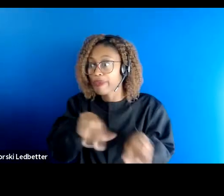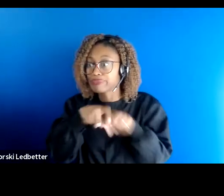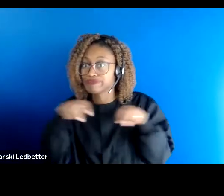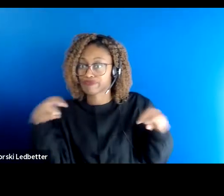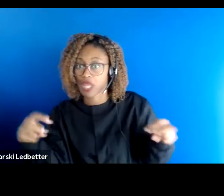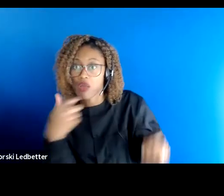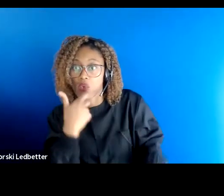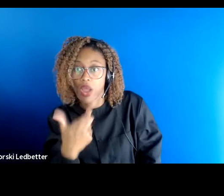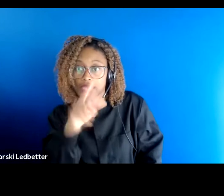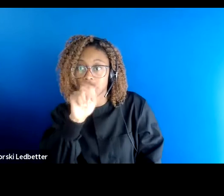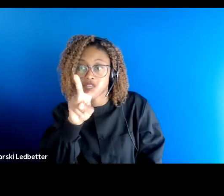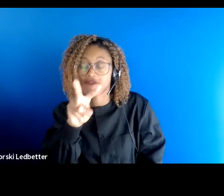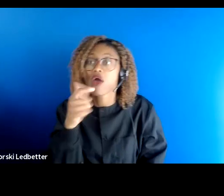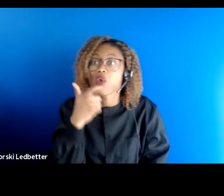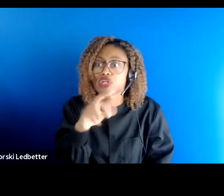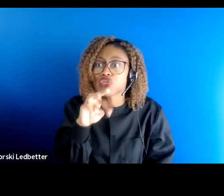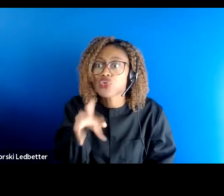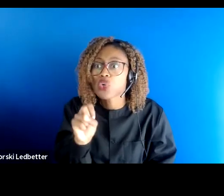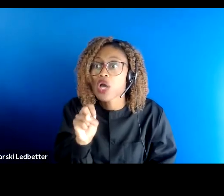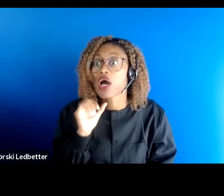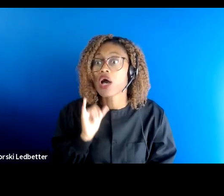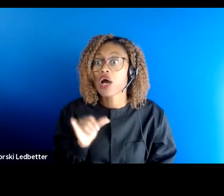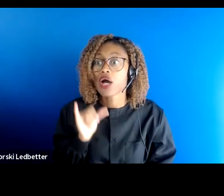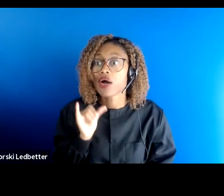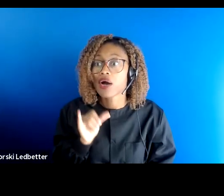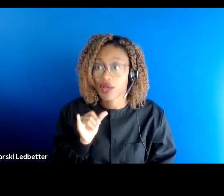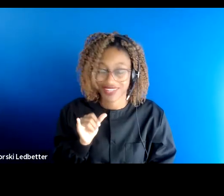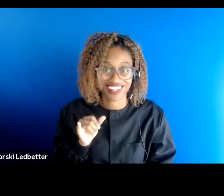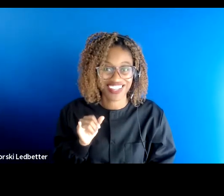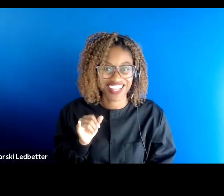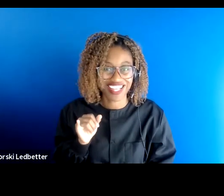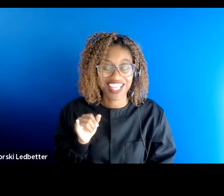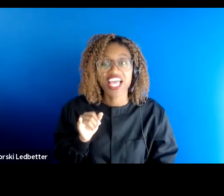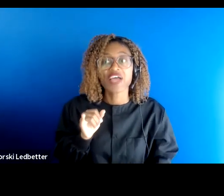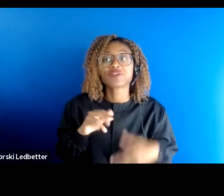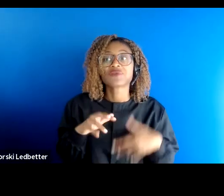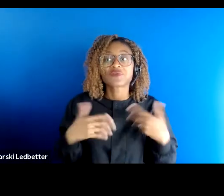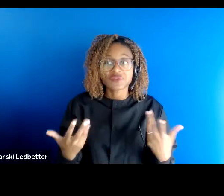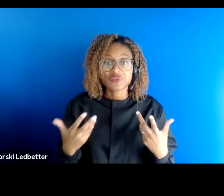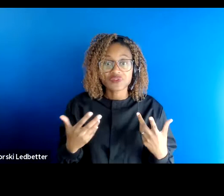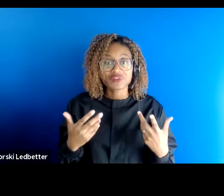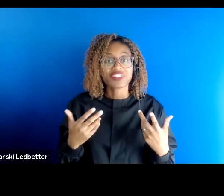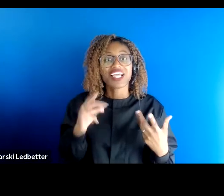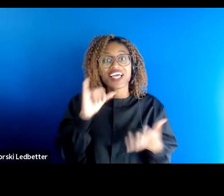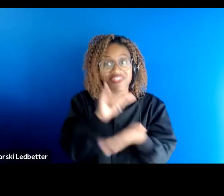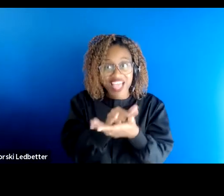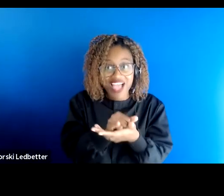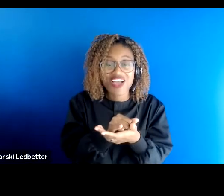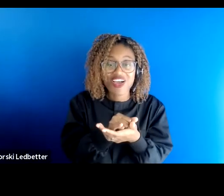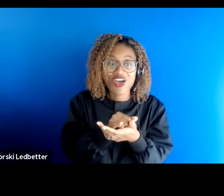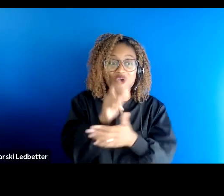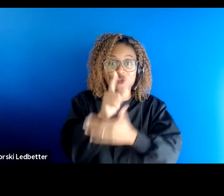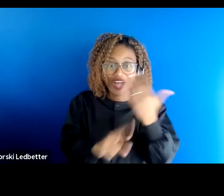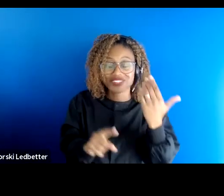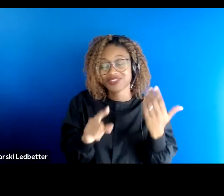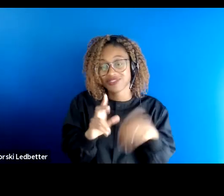Walter Cronkite. And that, if the news said it, it was doctrine. Now people can